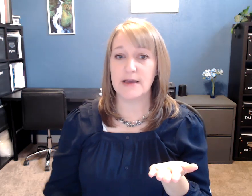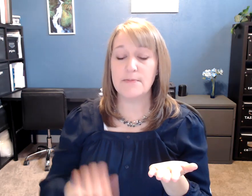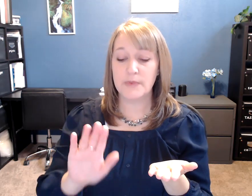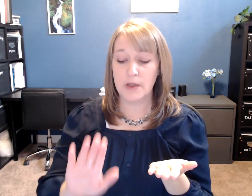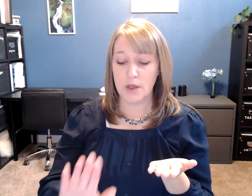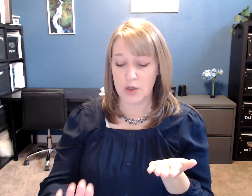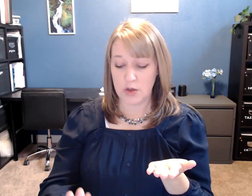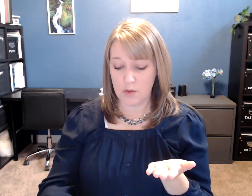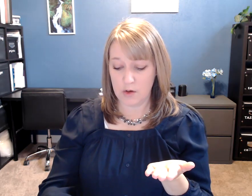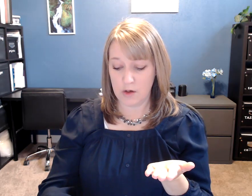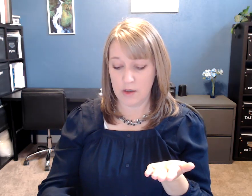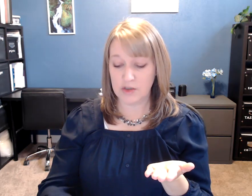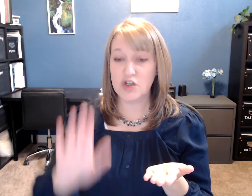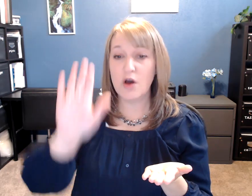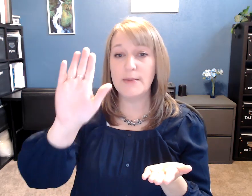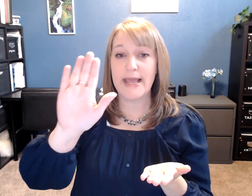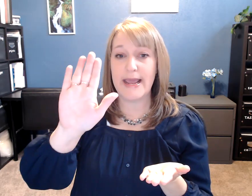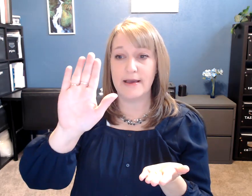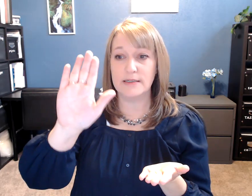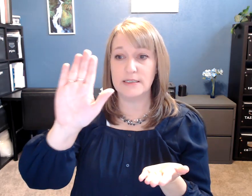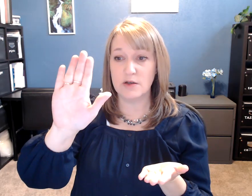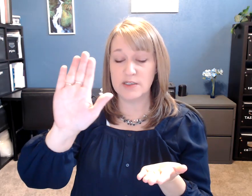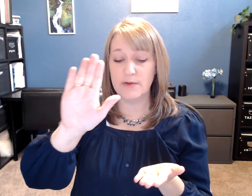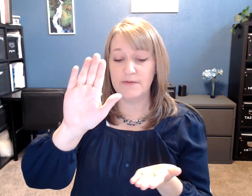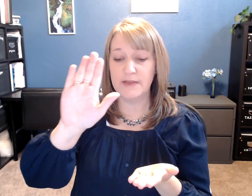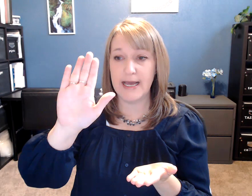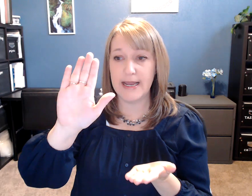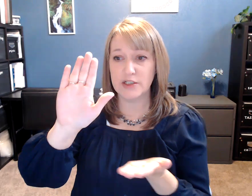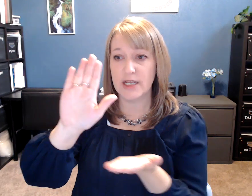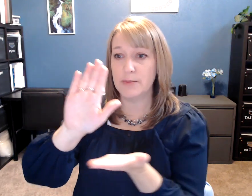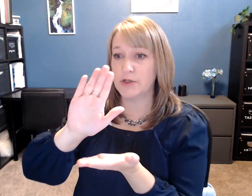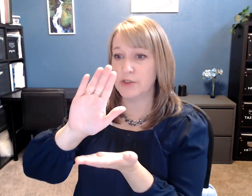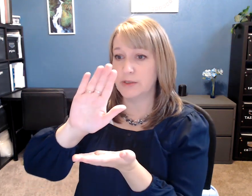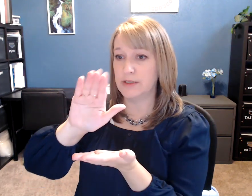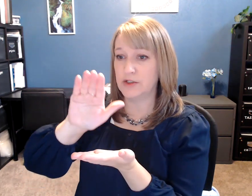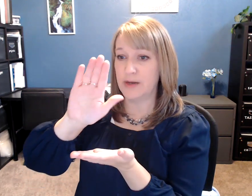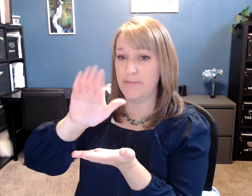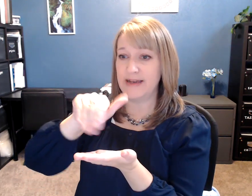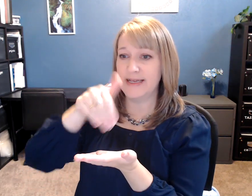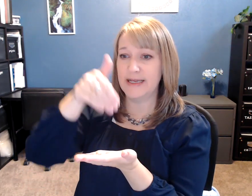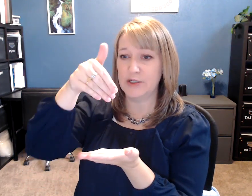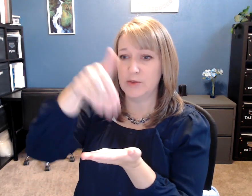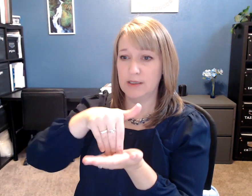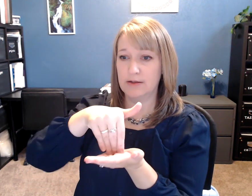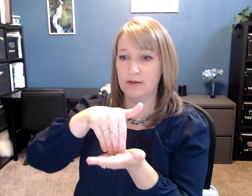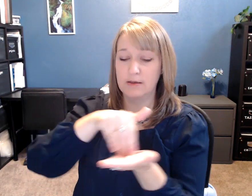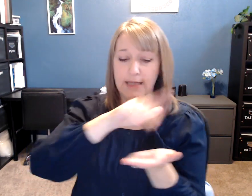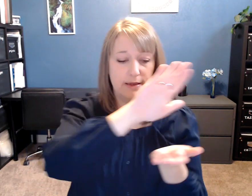up. Your dominant hand is also a flat hand shape. You're going to bend it and do a little like